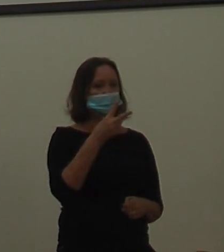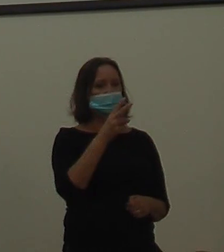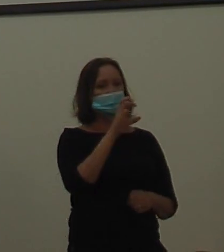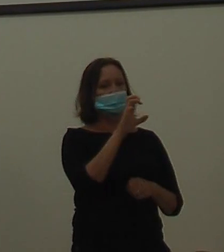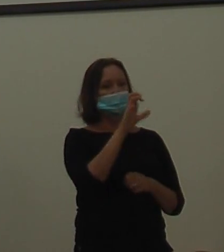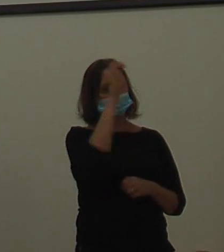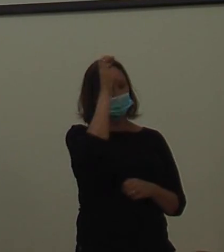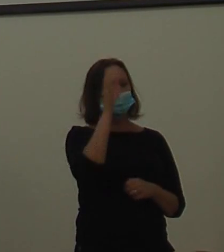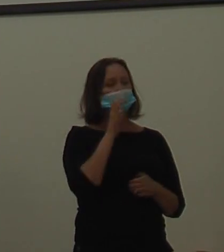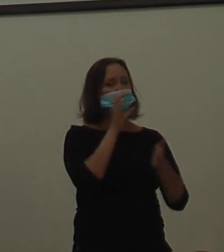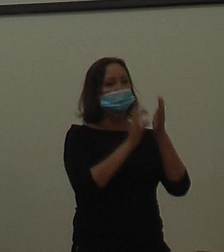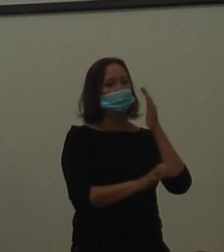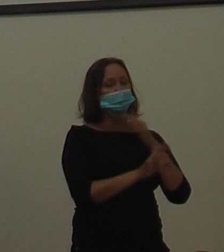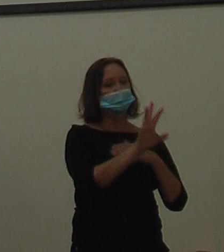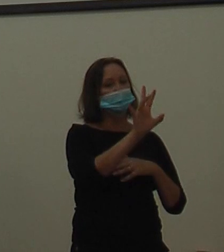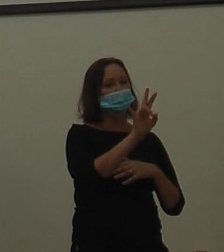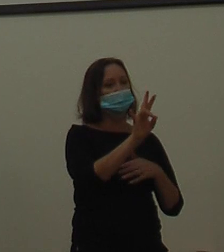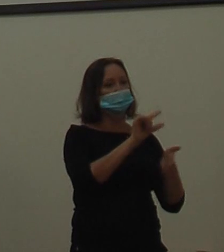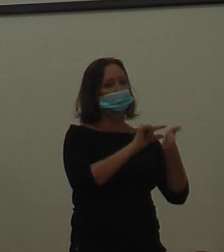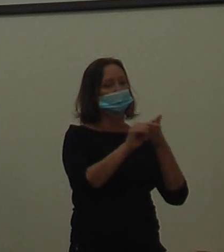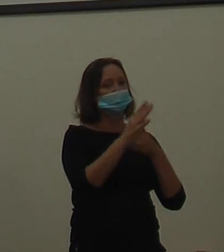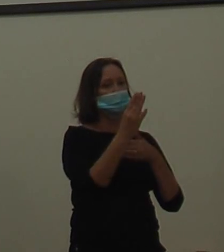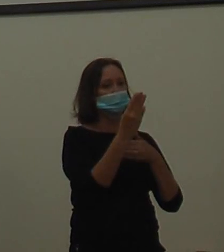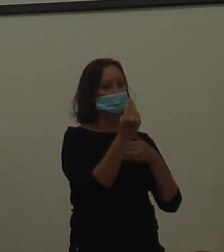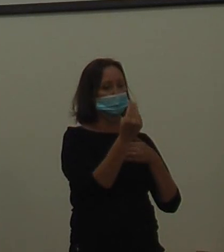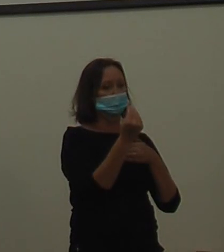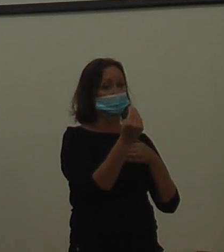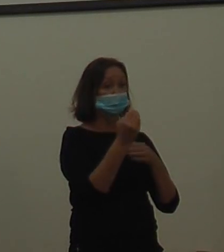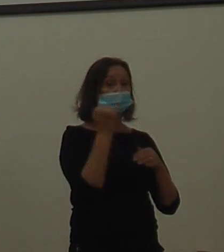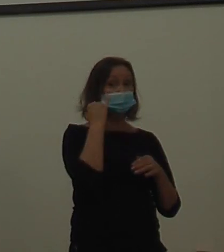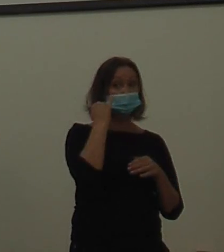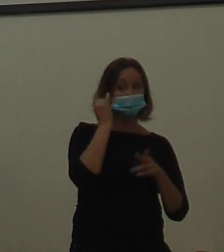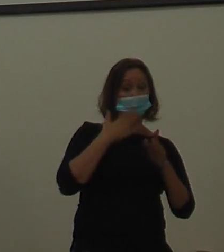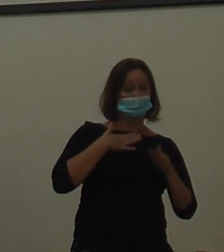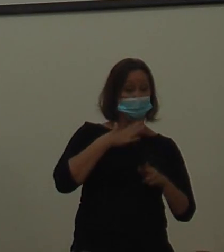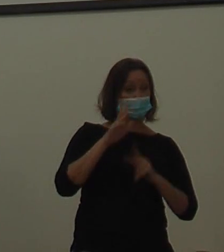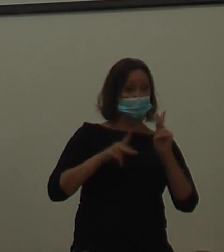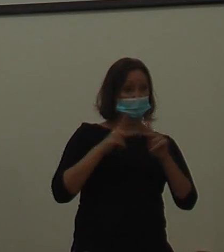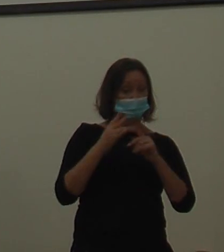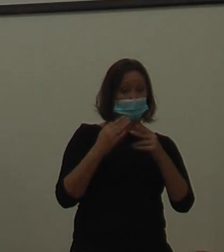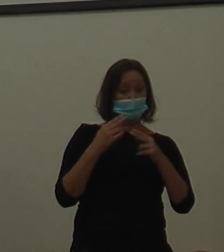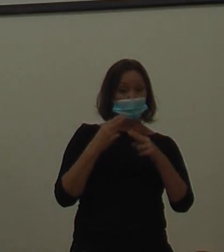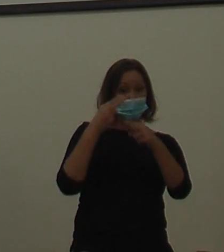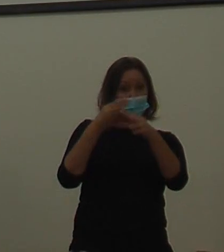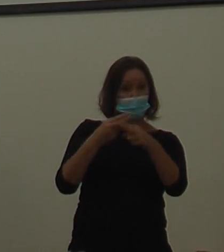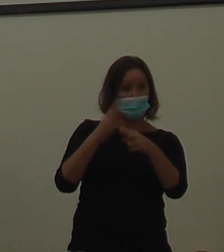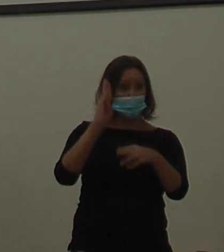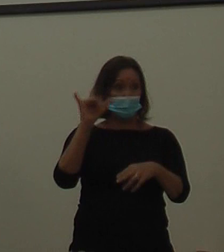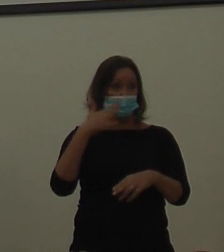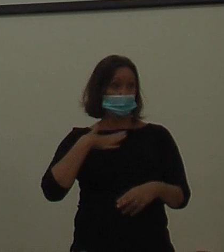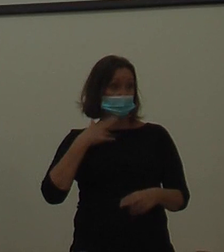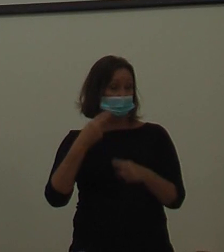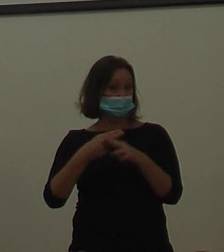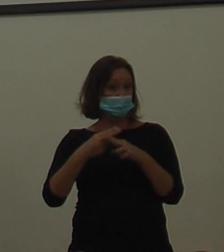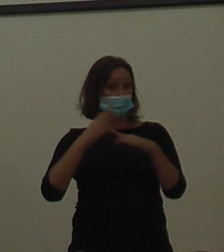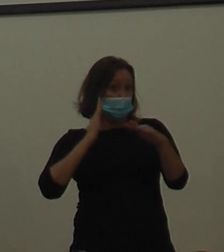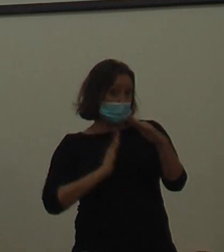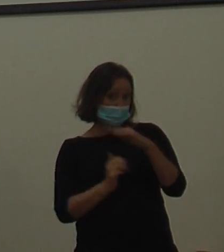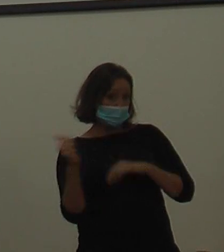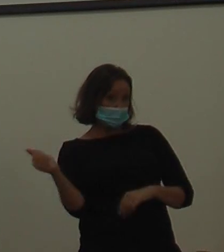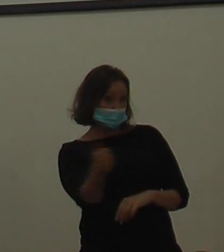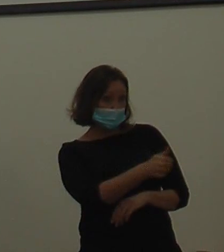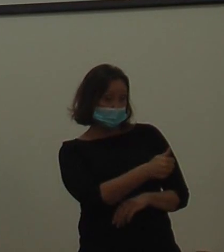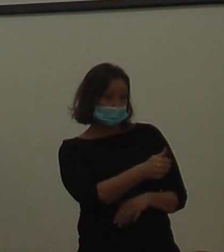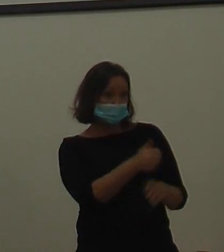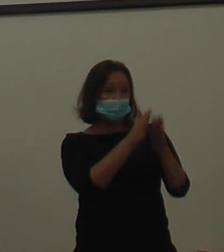chapter 7 and verse 14, it says, if my people who are called by my name humble themselves and